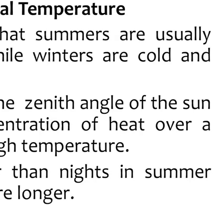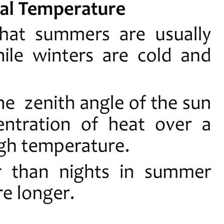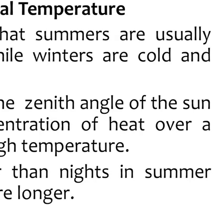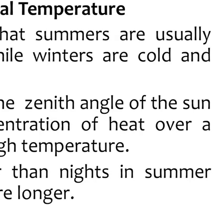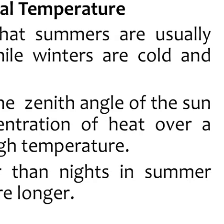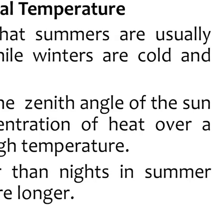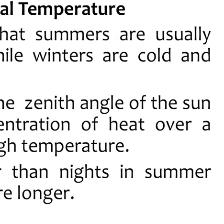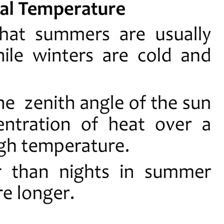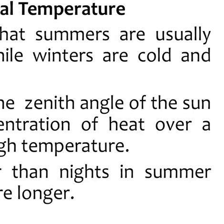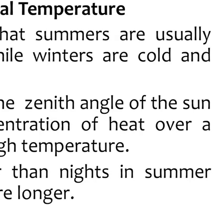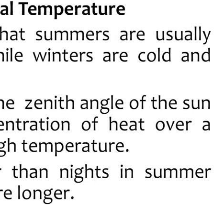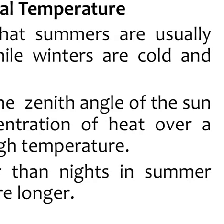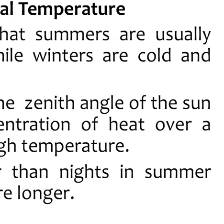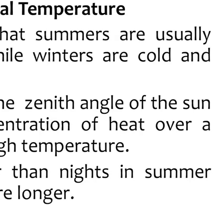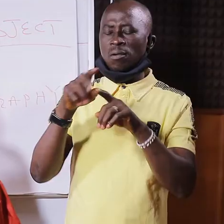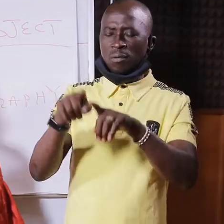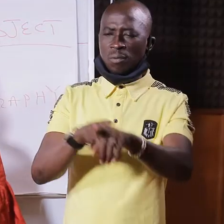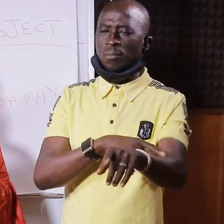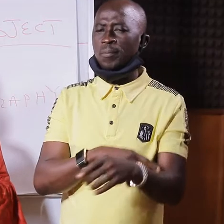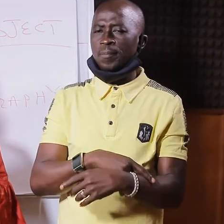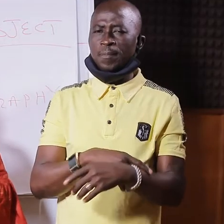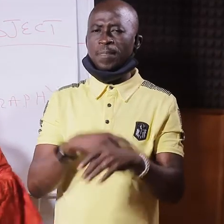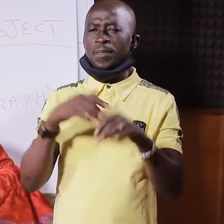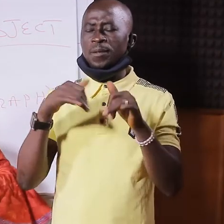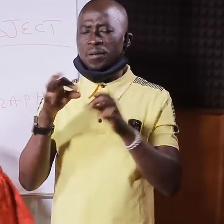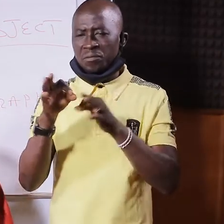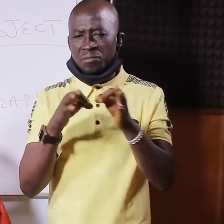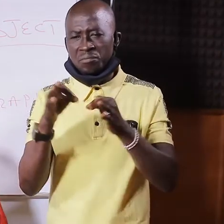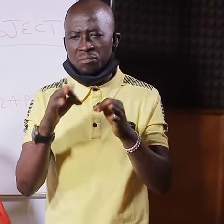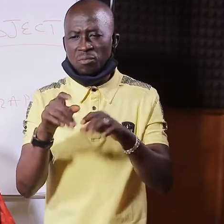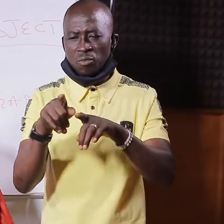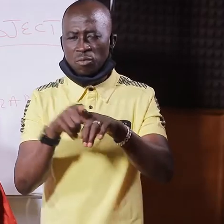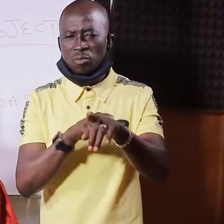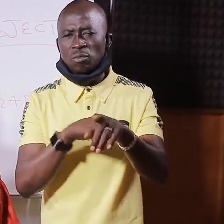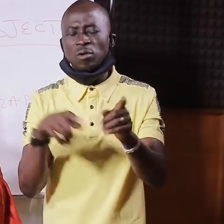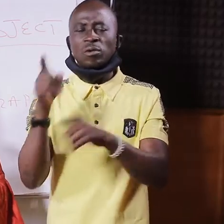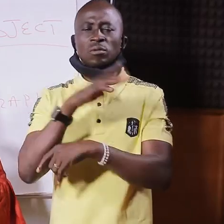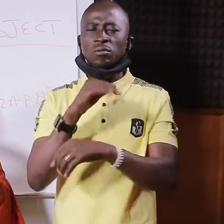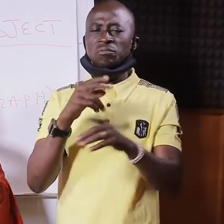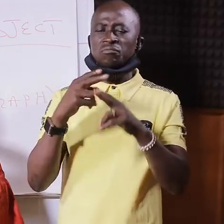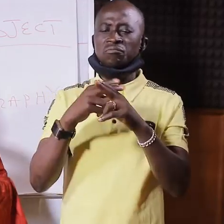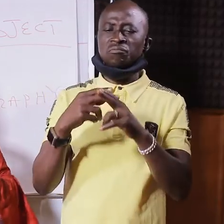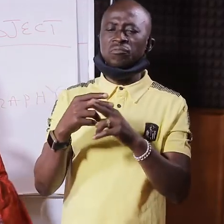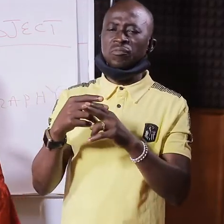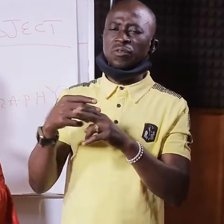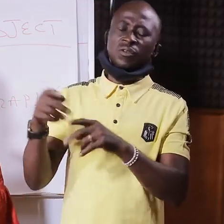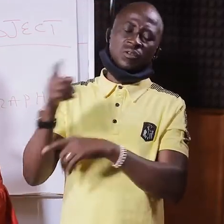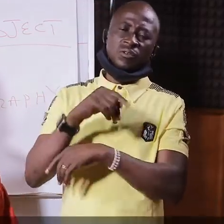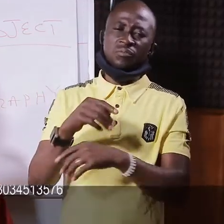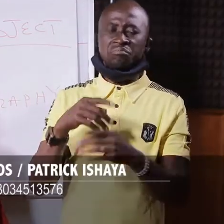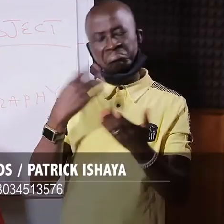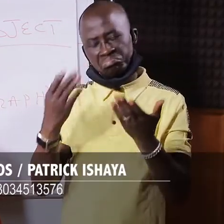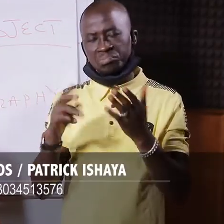winter nights are longer. It still explains the longer days and shorter nights. However, we're referring to the